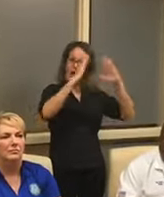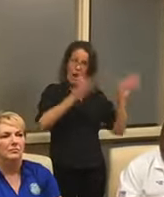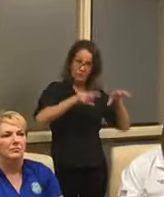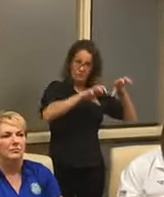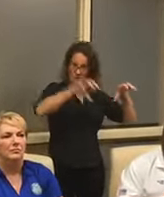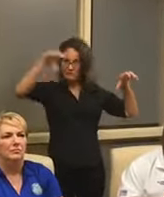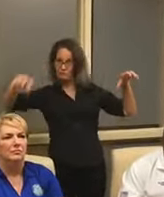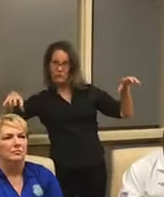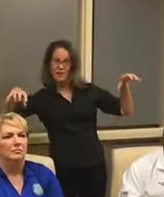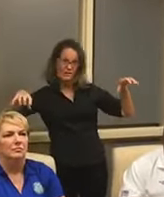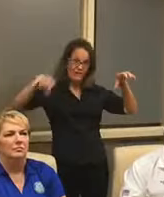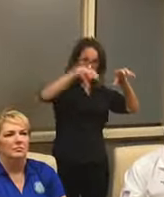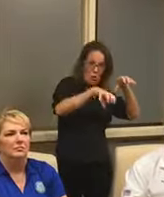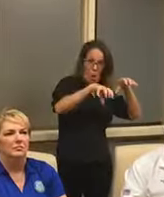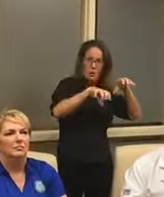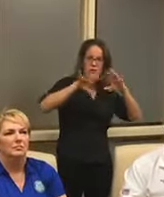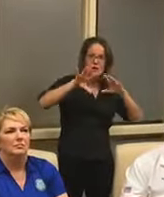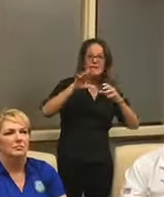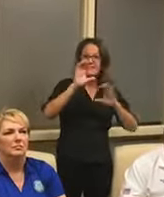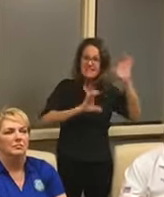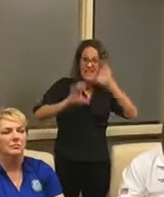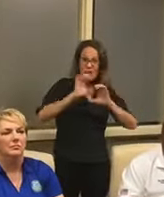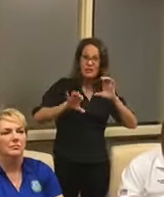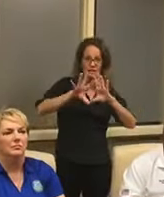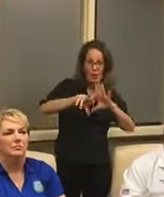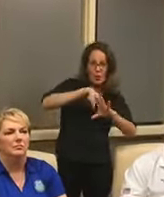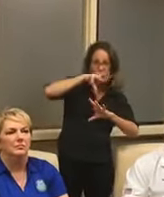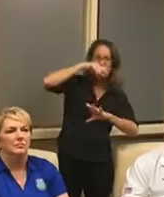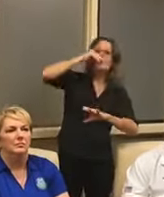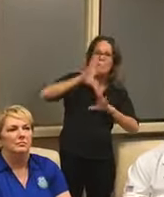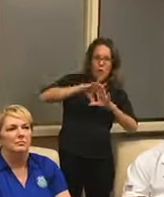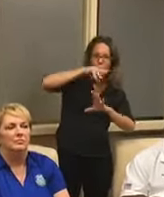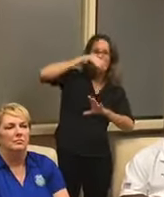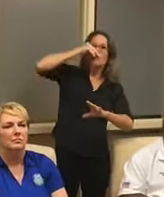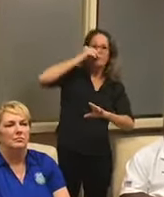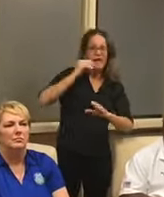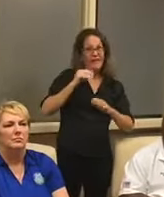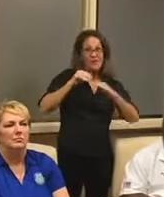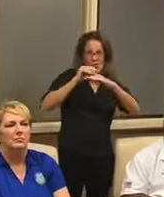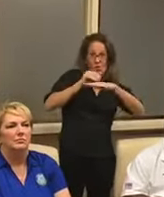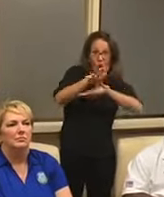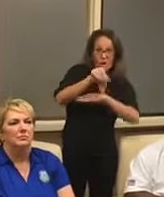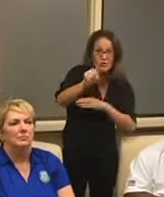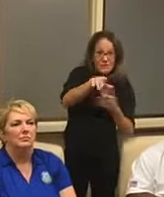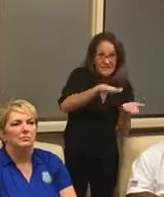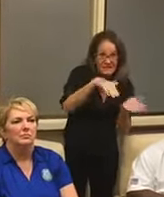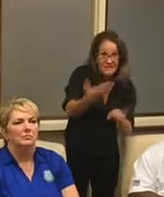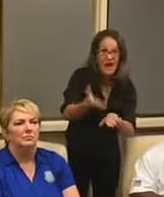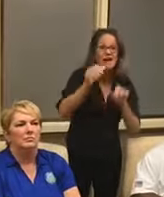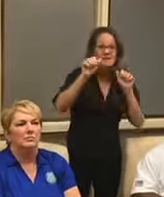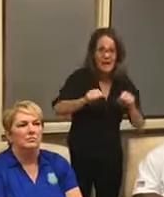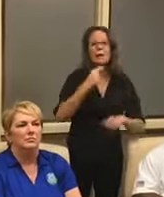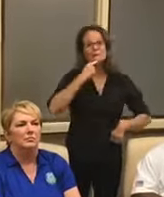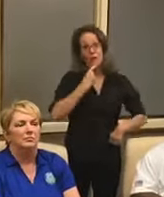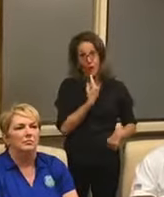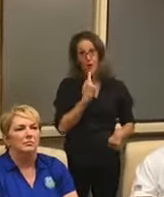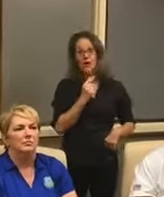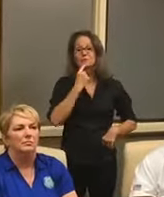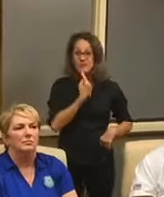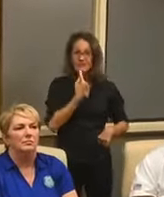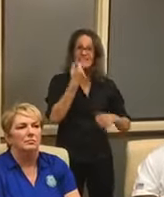to the house, the carbon monoxide and smoke may seep into the house and cause you to die. I'm serious. We have